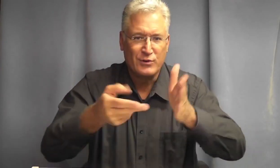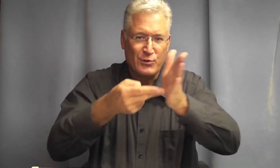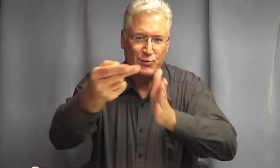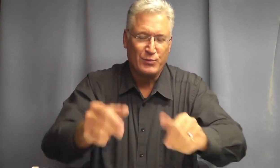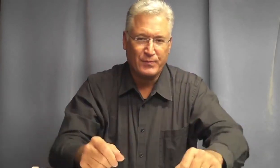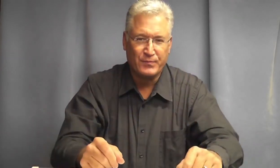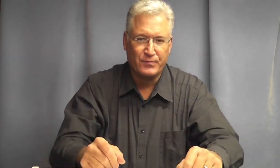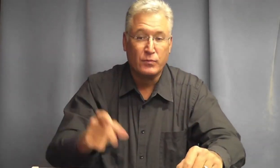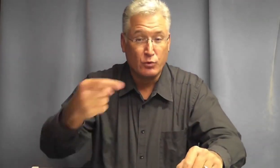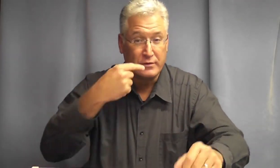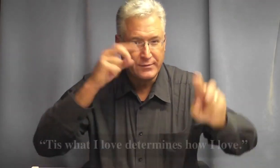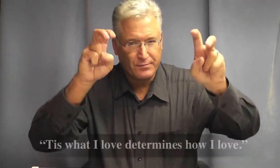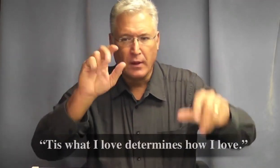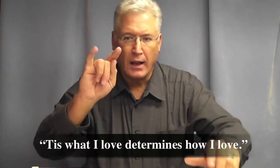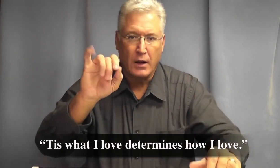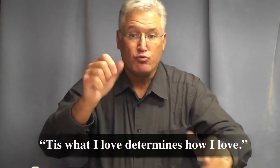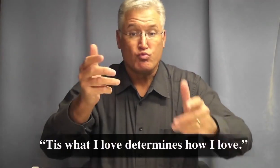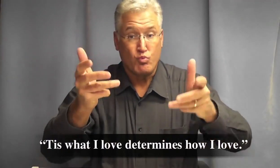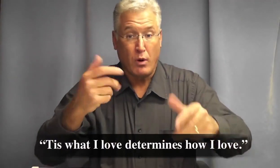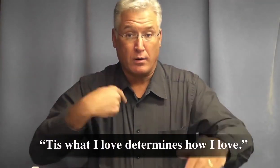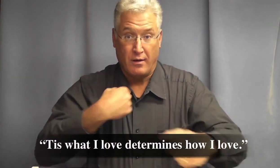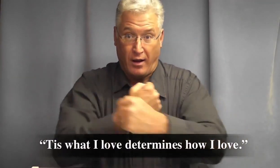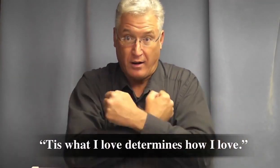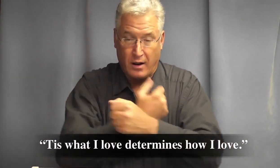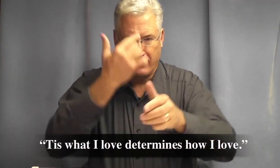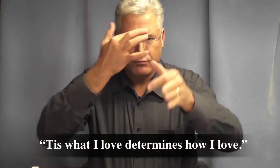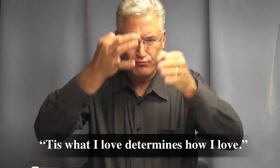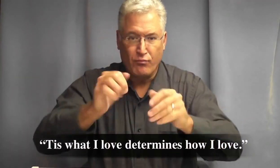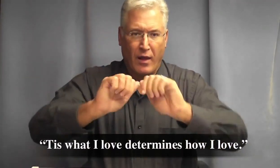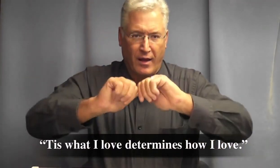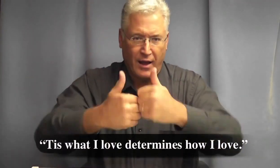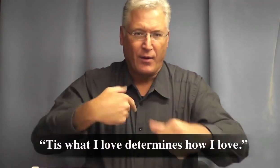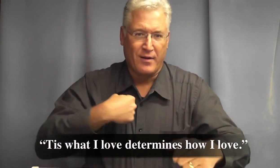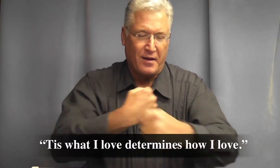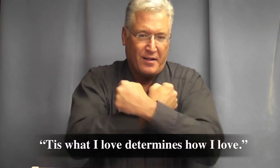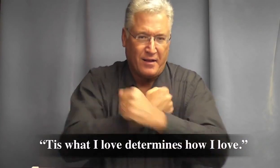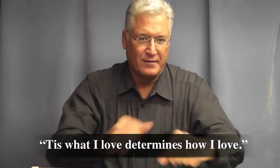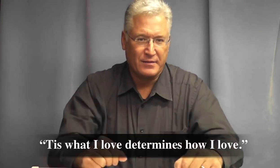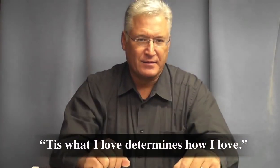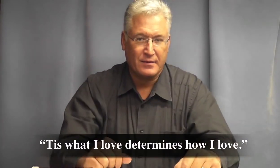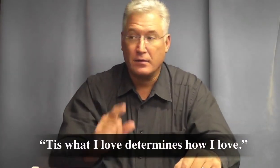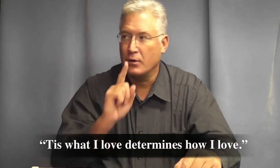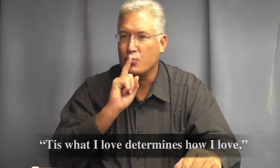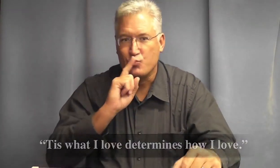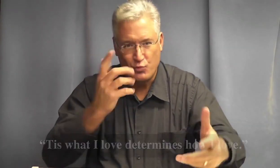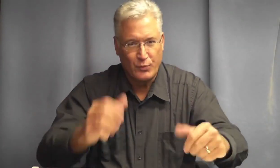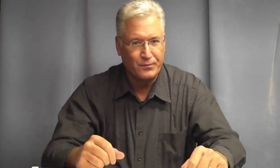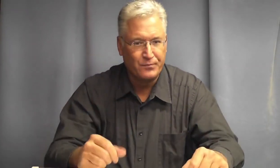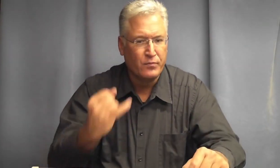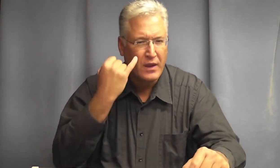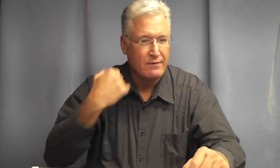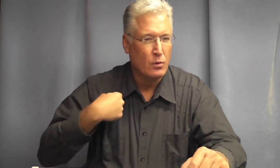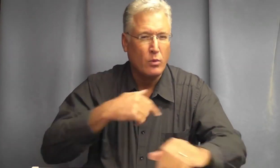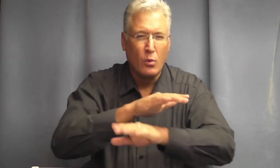he said goes along with this. "'Tis what I love determines how I love." That's